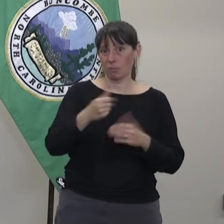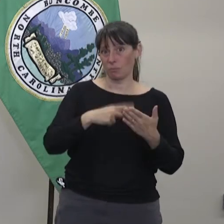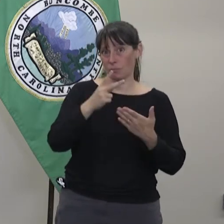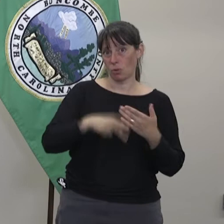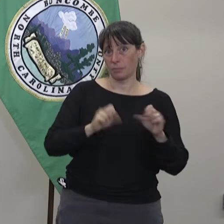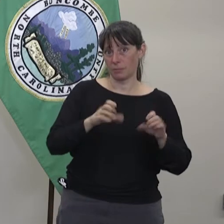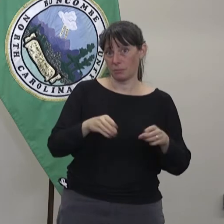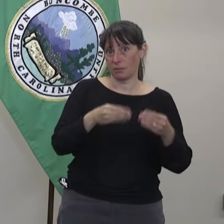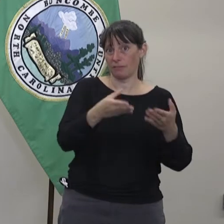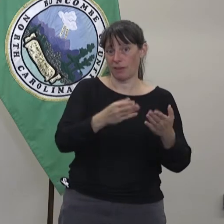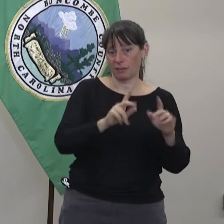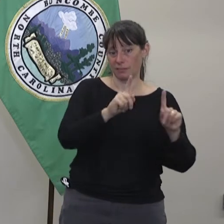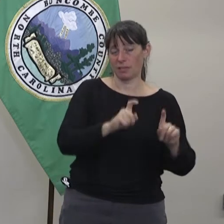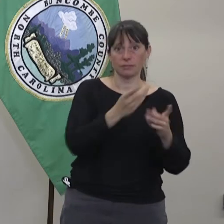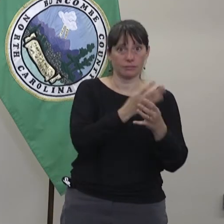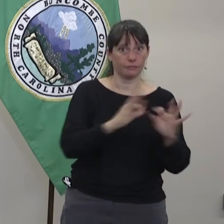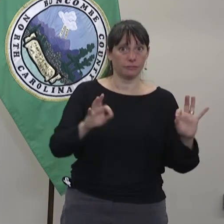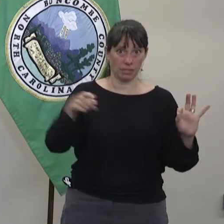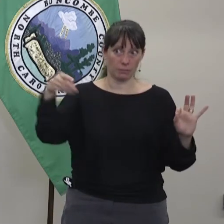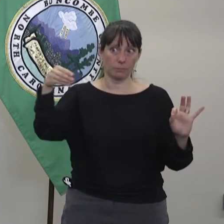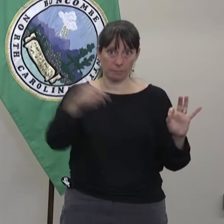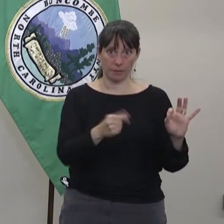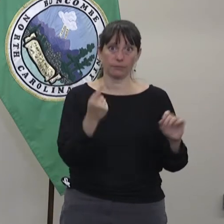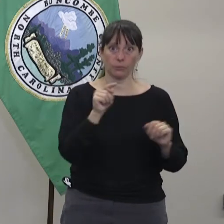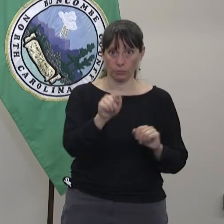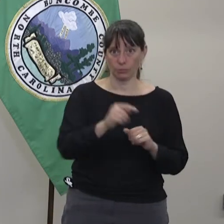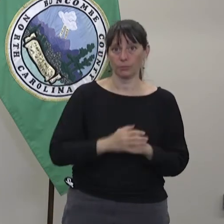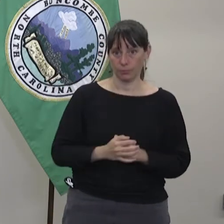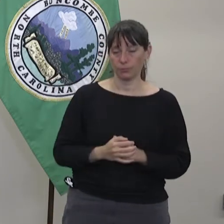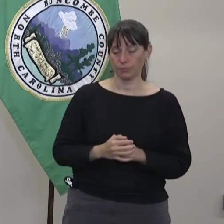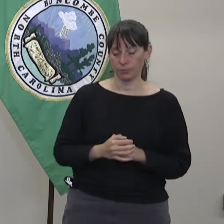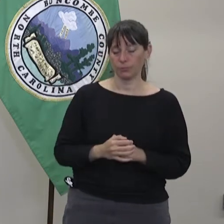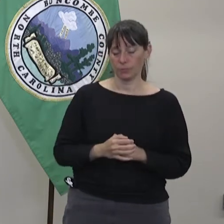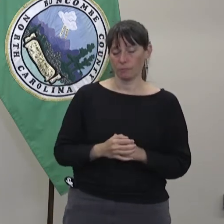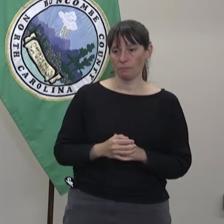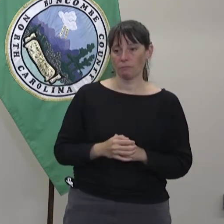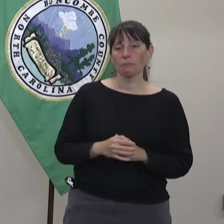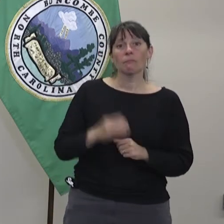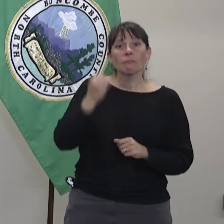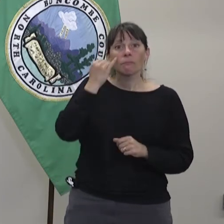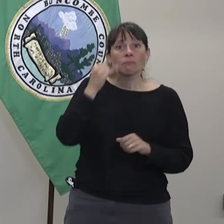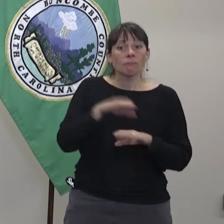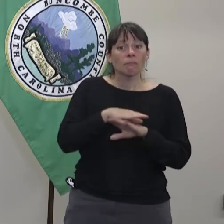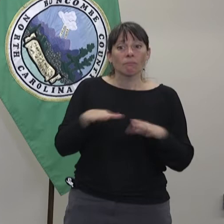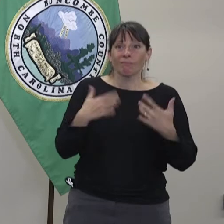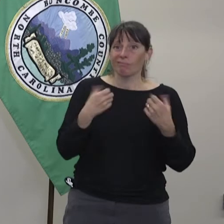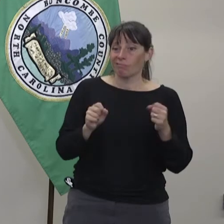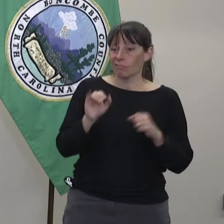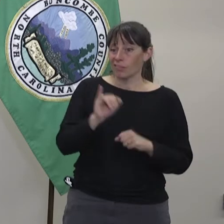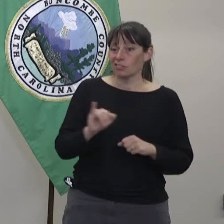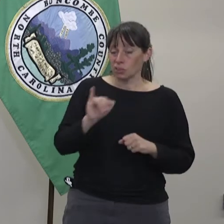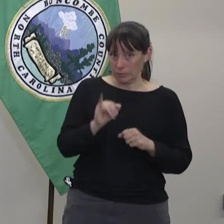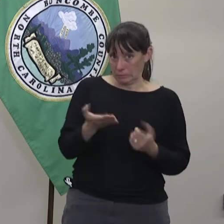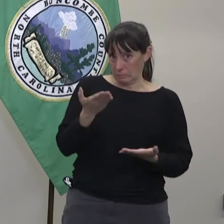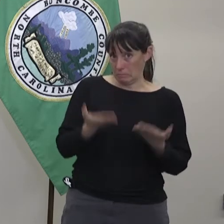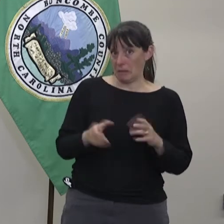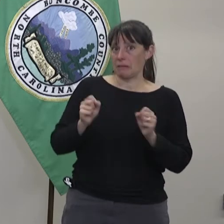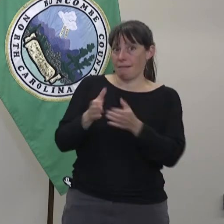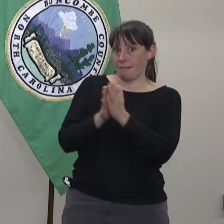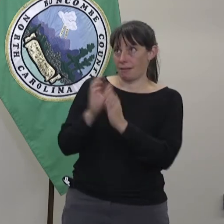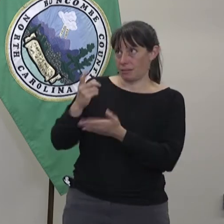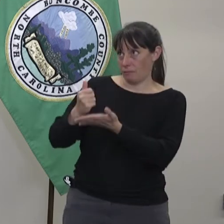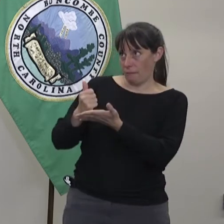If you are uninsured, you may be eligible for help with paying for certain COVID-19 testing costs through the North Carolina Medicaid